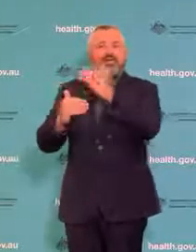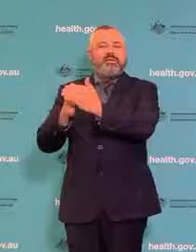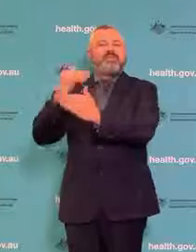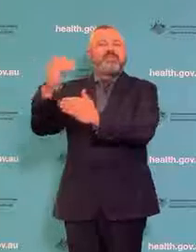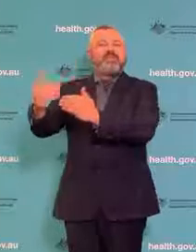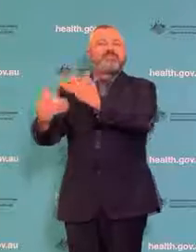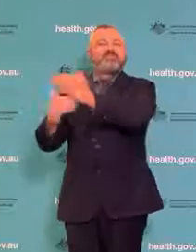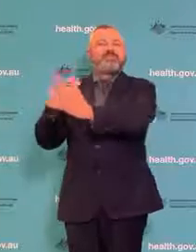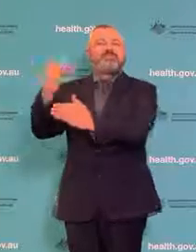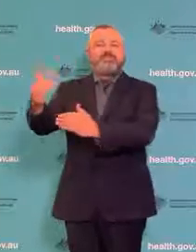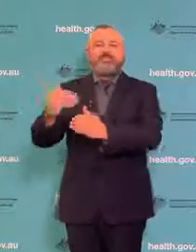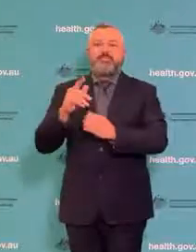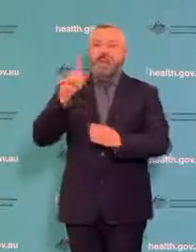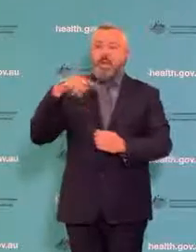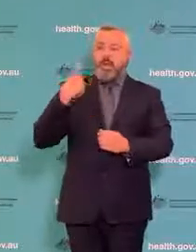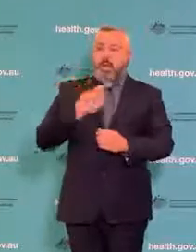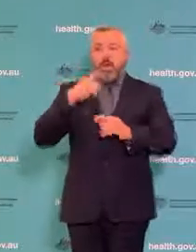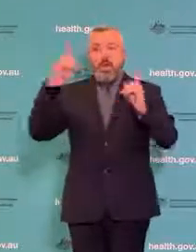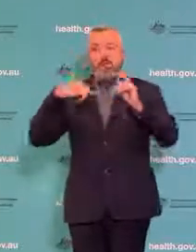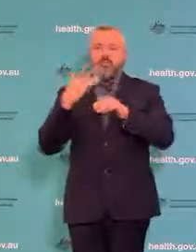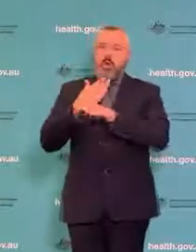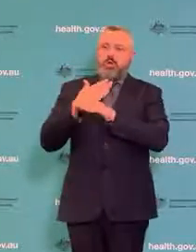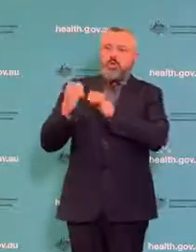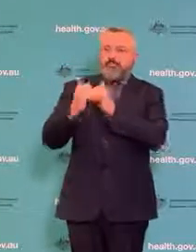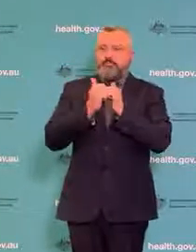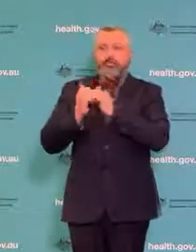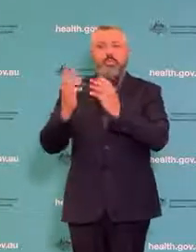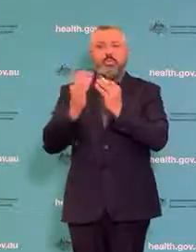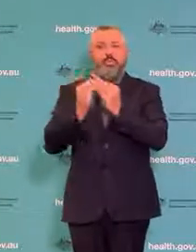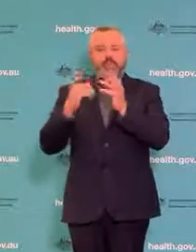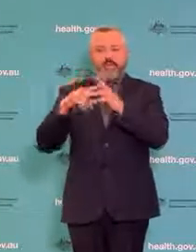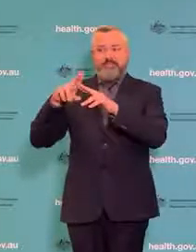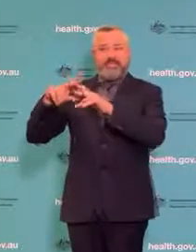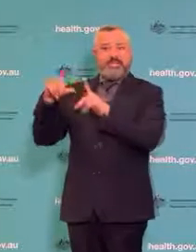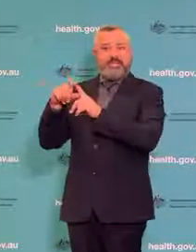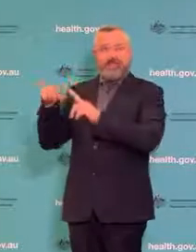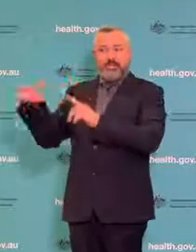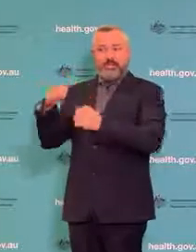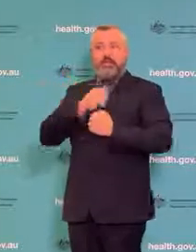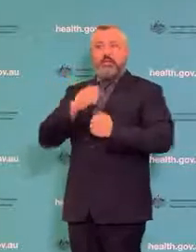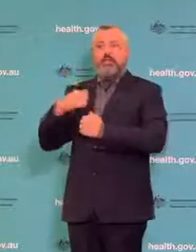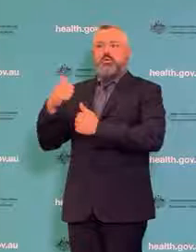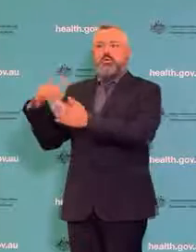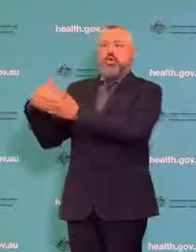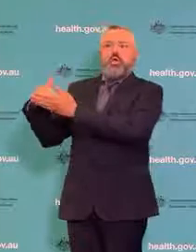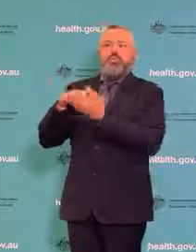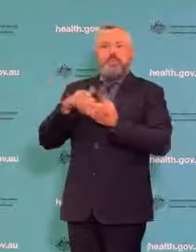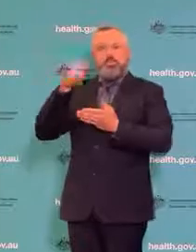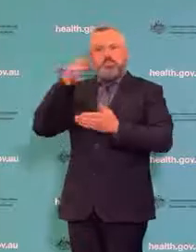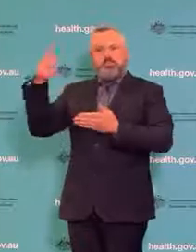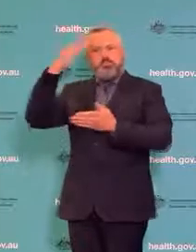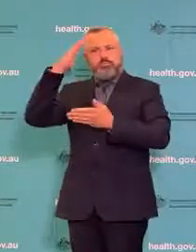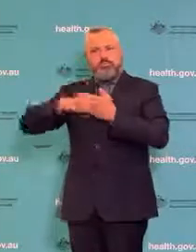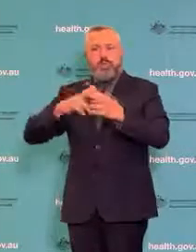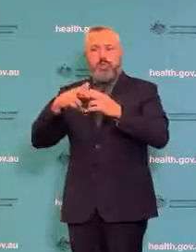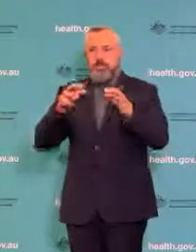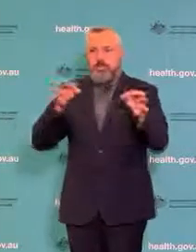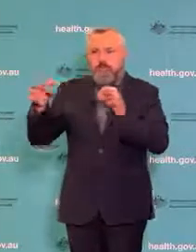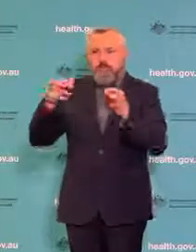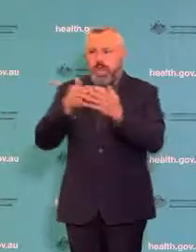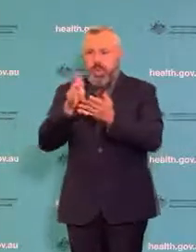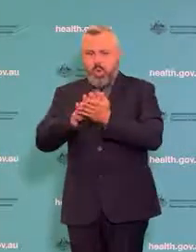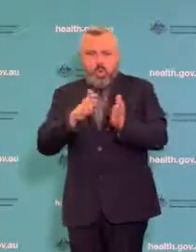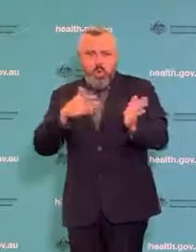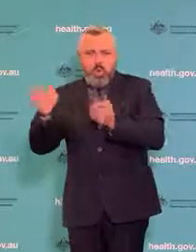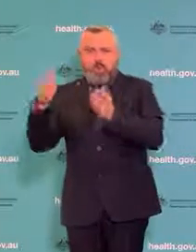with the Defence Force here at the Department of Health, who are helping us with their amazing expertise, particularly in logistics and planning. So Defence